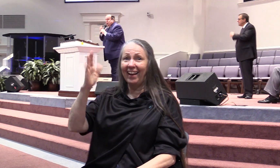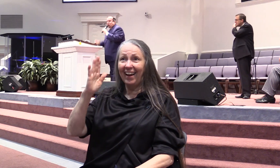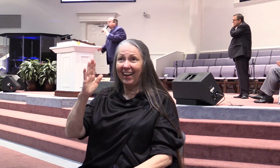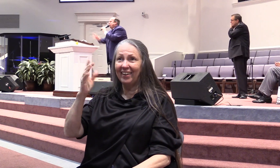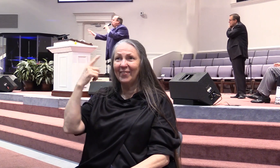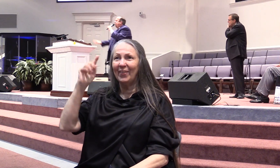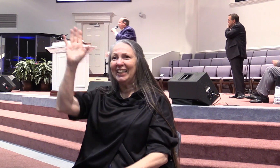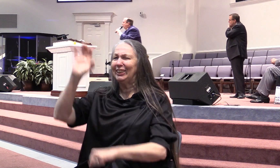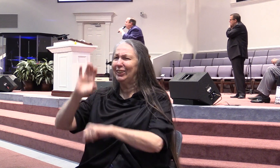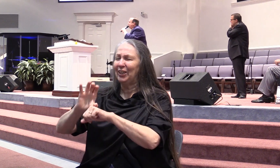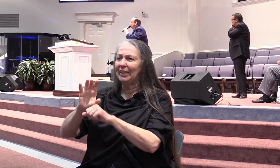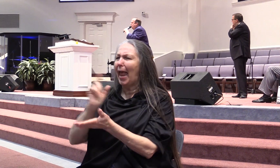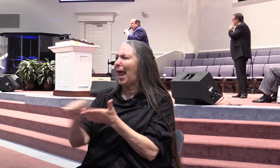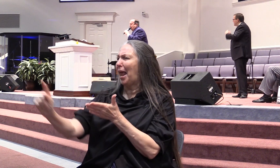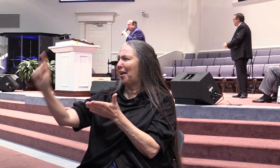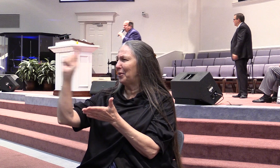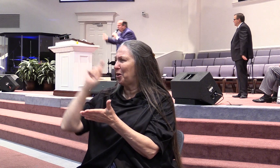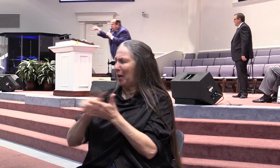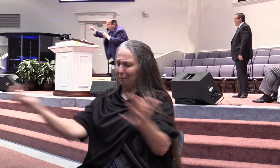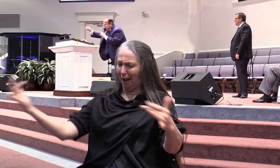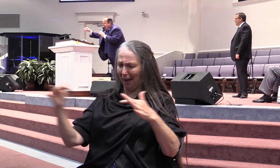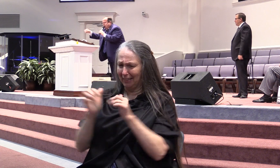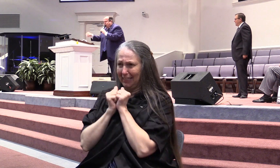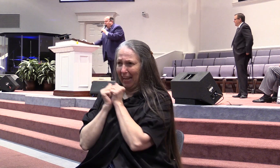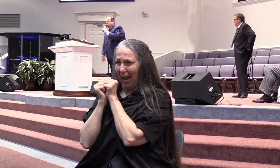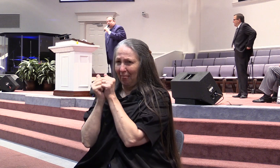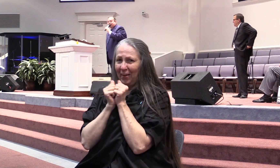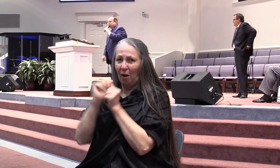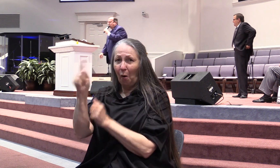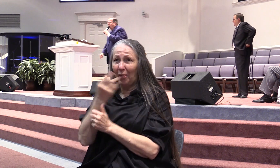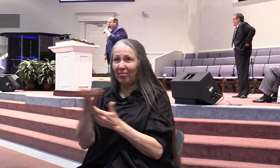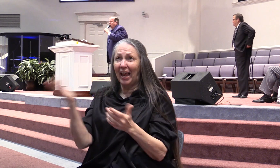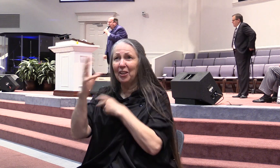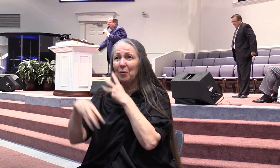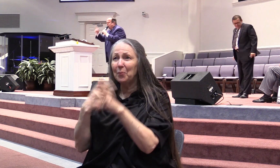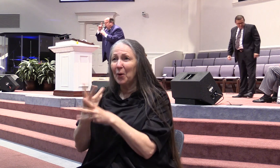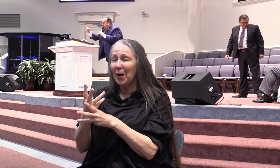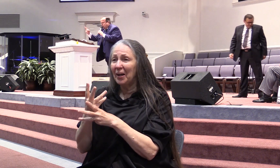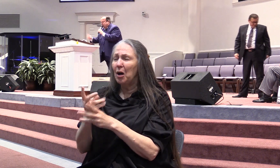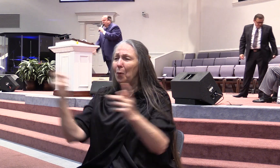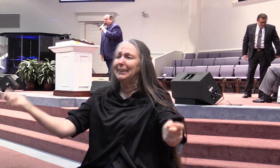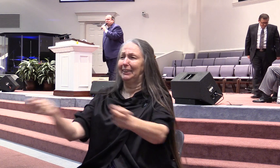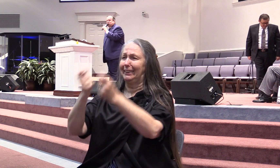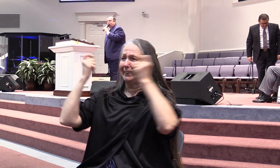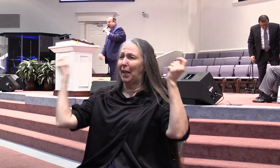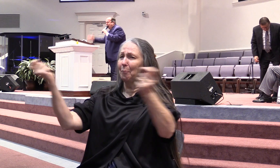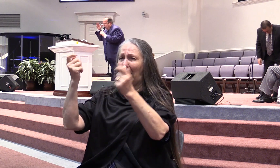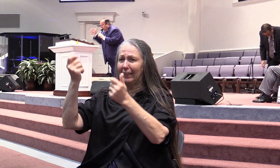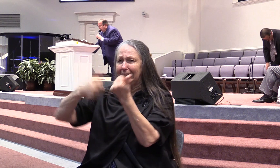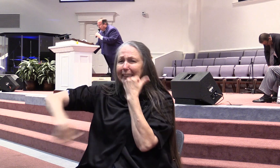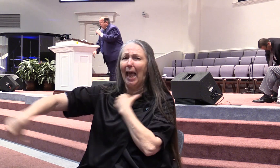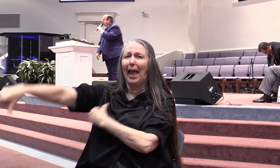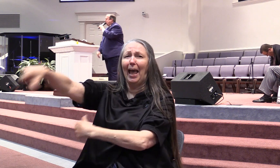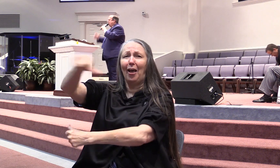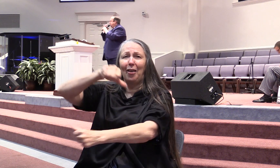for the church. We do it every week. We come together. This is the only thing in the world where we rejoice with those who rejoice and